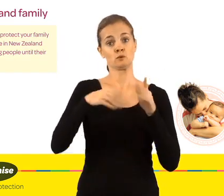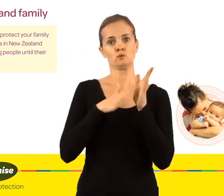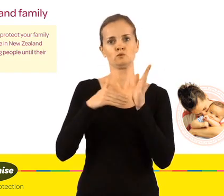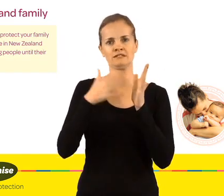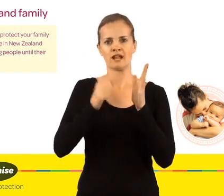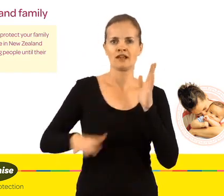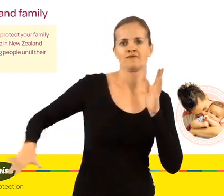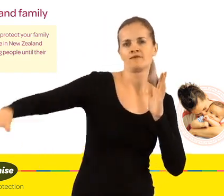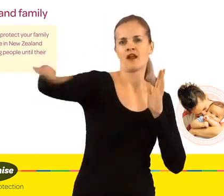Book.